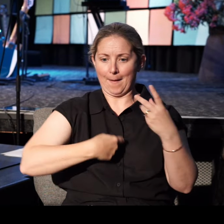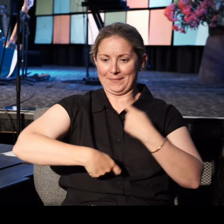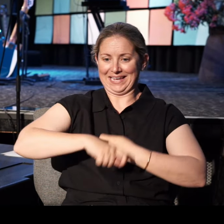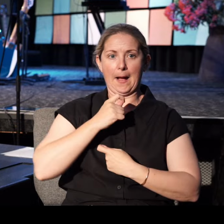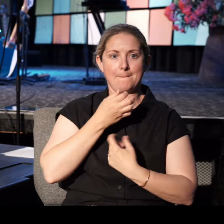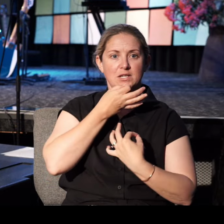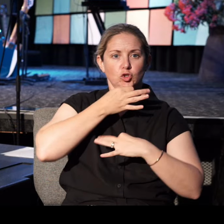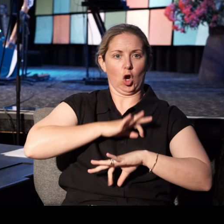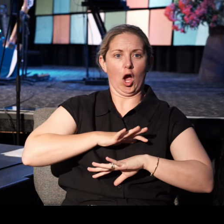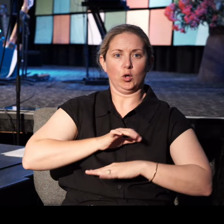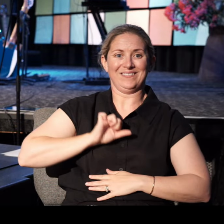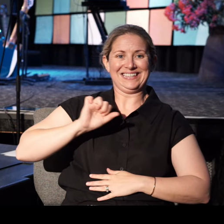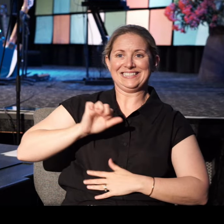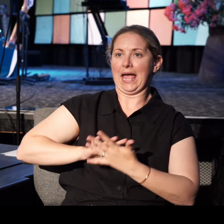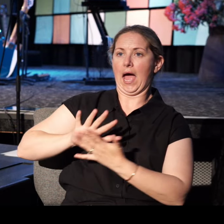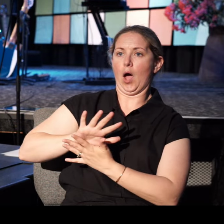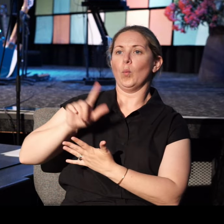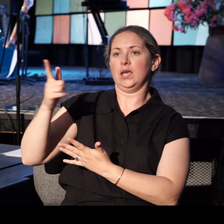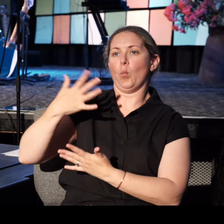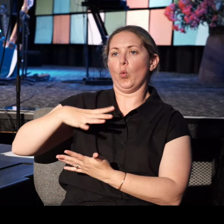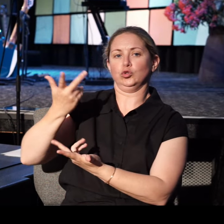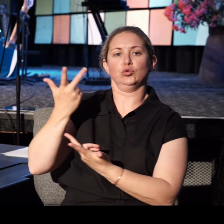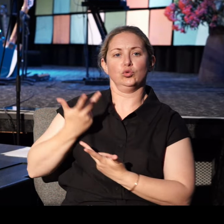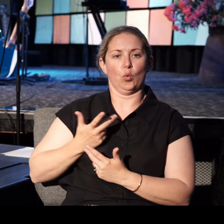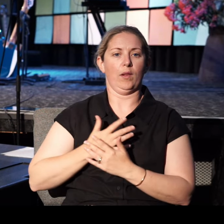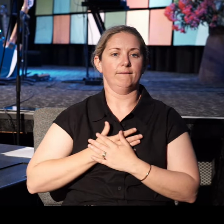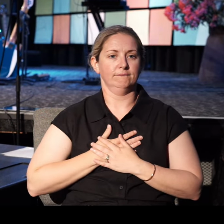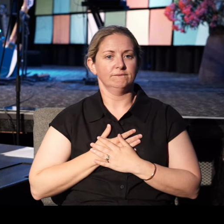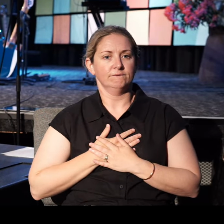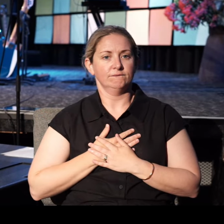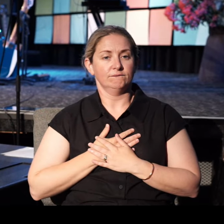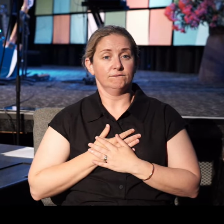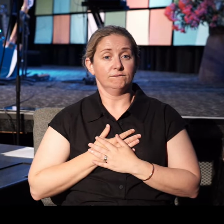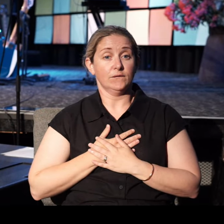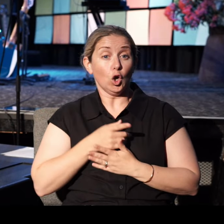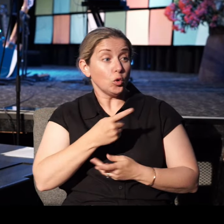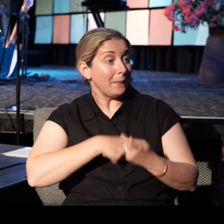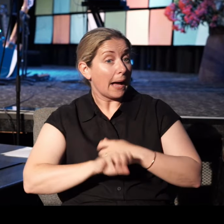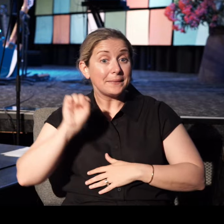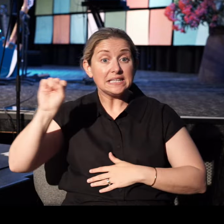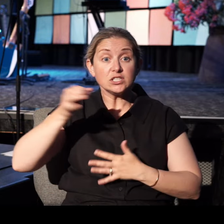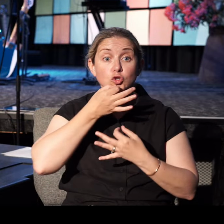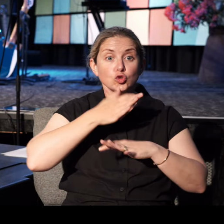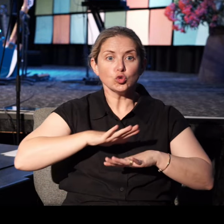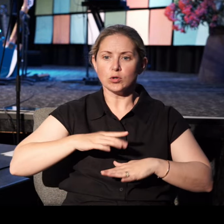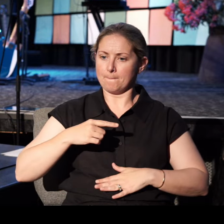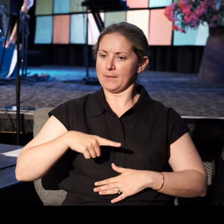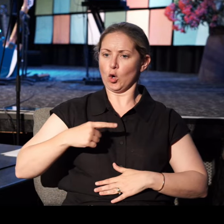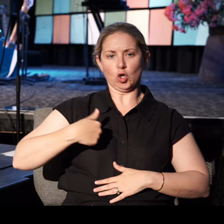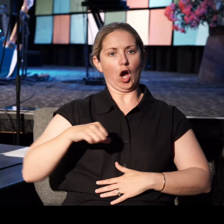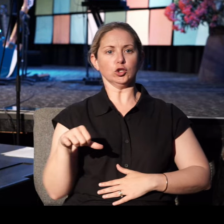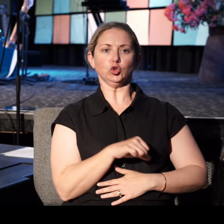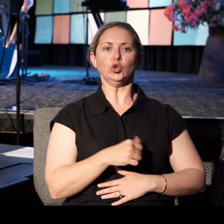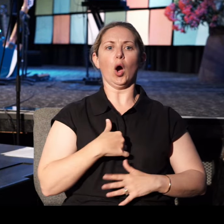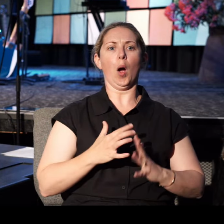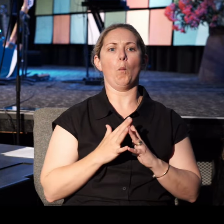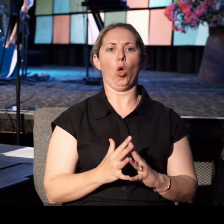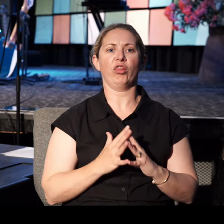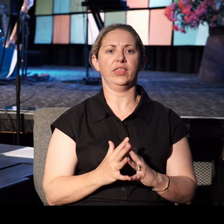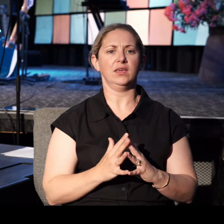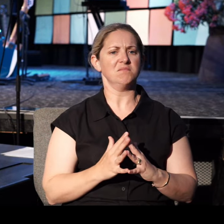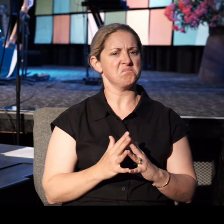God. You don't become a child of God because you're owed it, because you're worthy of it, because He ought to give it to